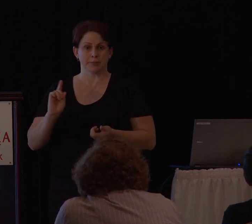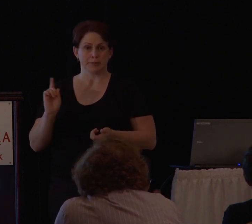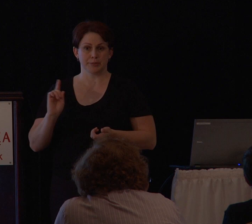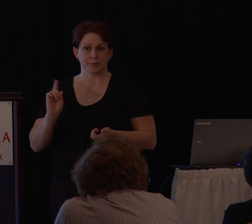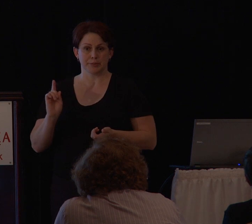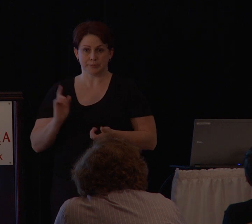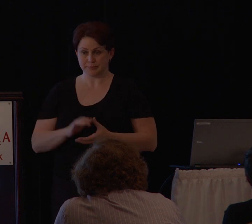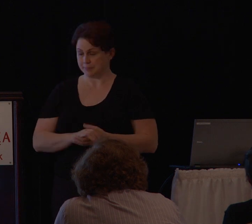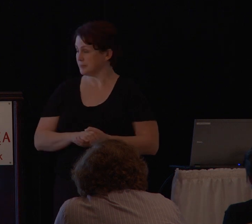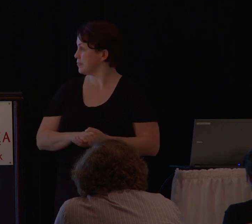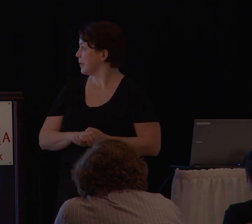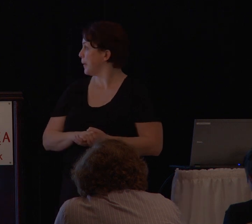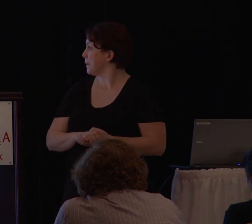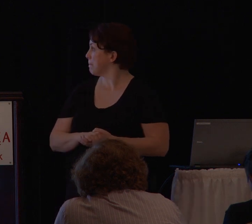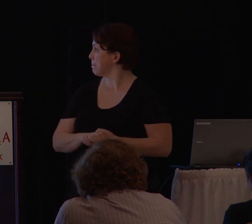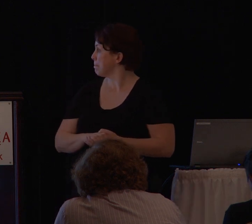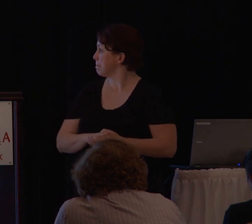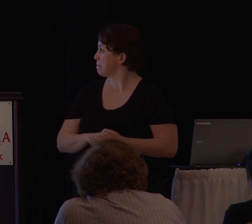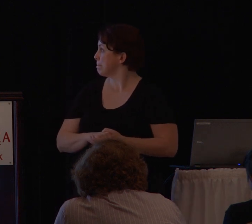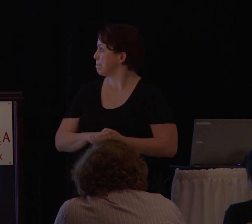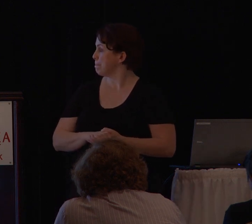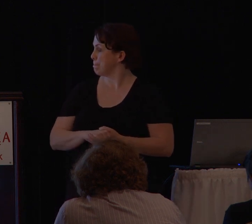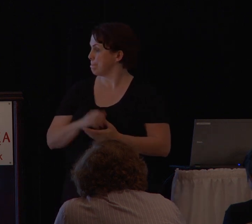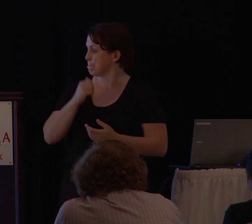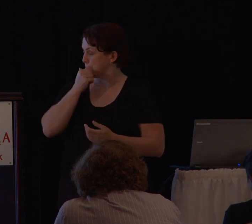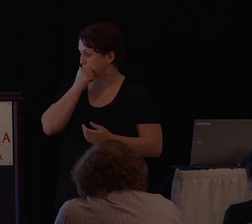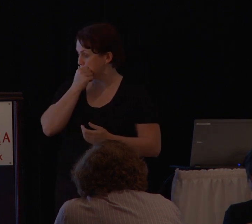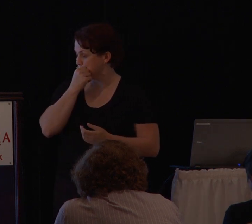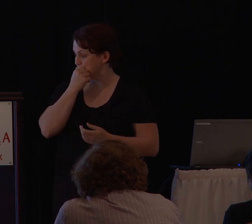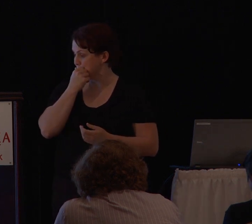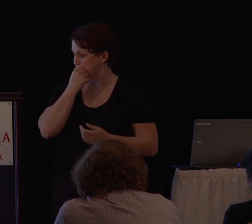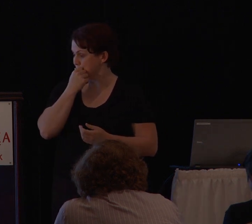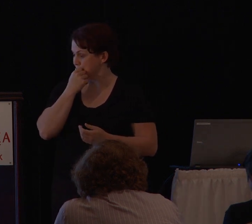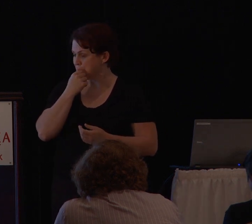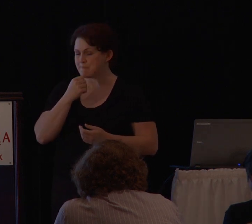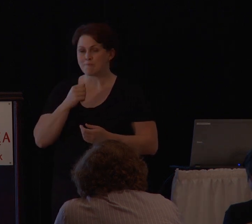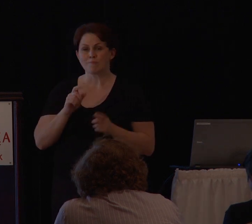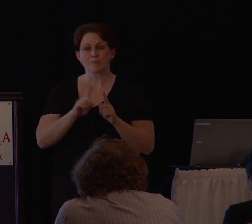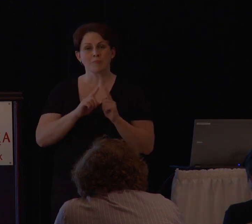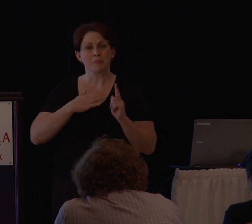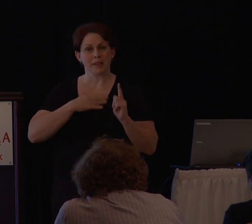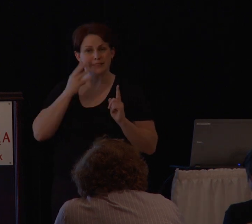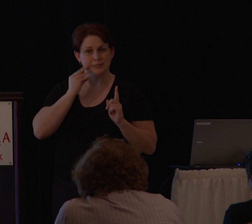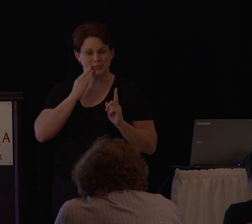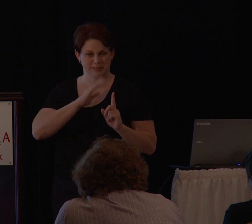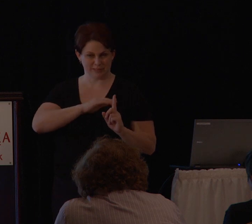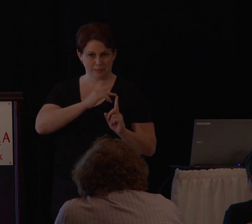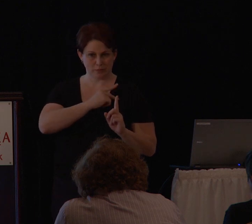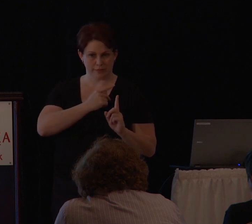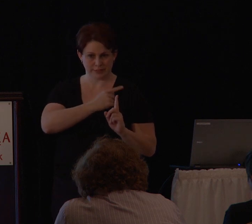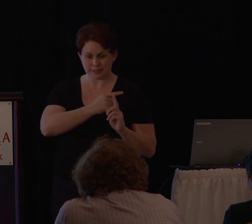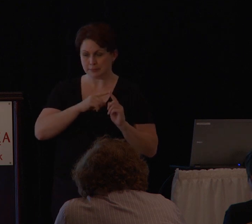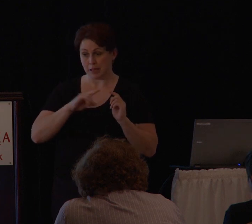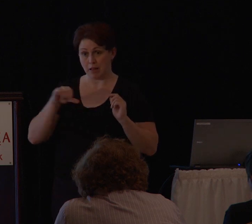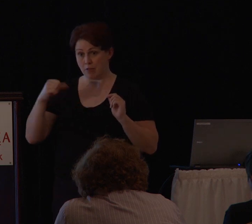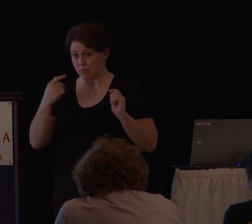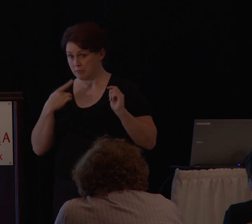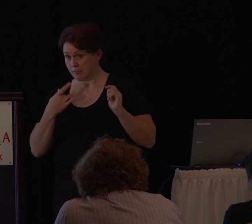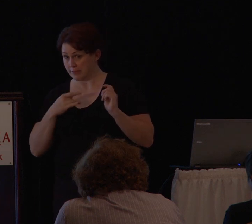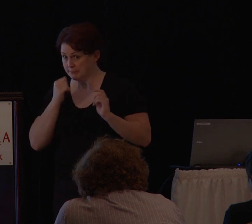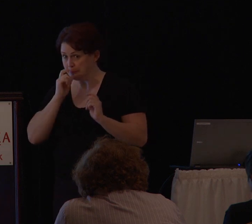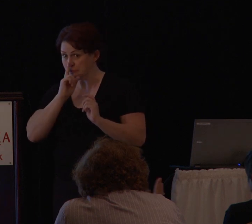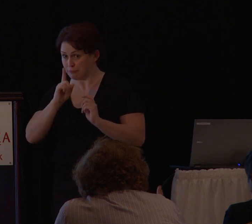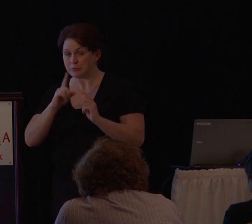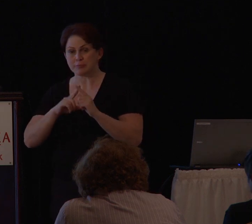Several teachers also talked about, I don't know if it's different in this province, but they were talking about the pressure to meet test scores as